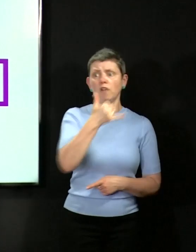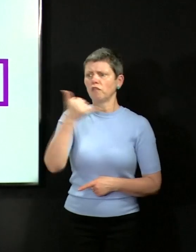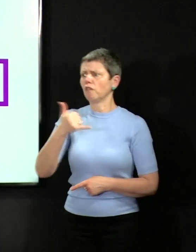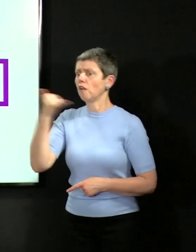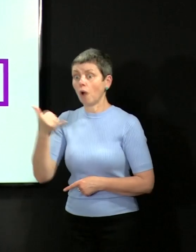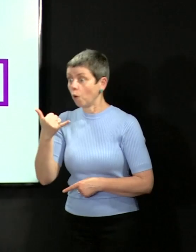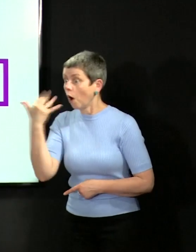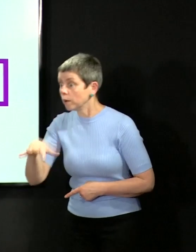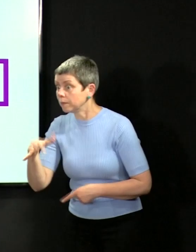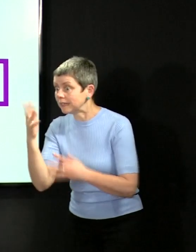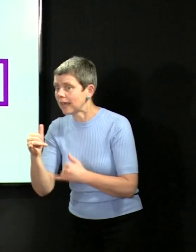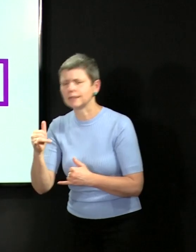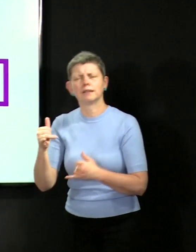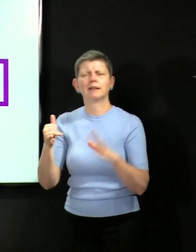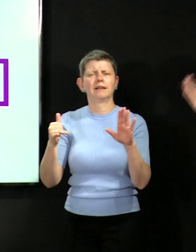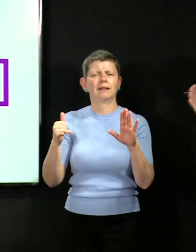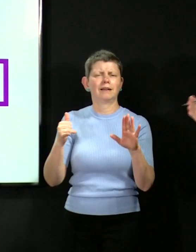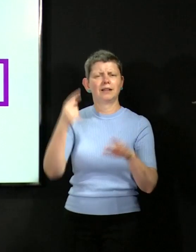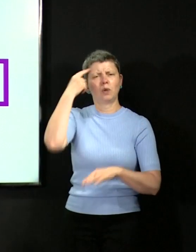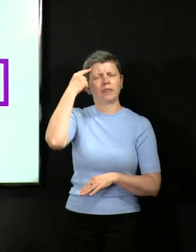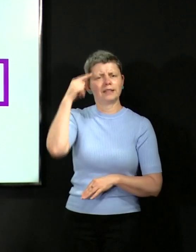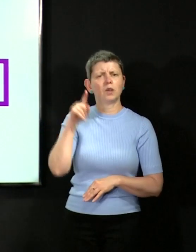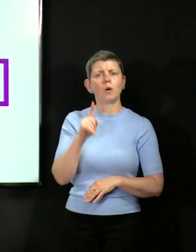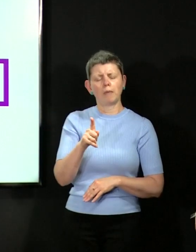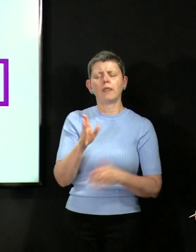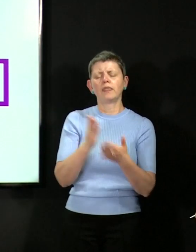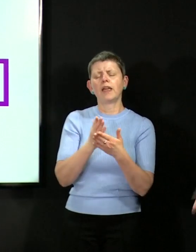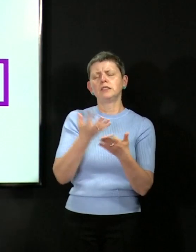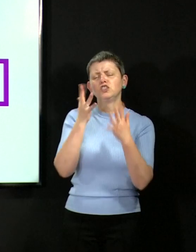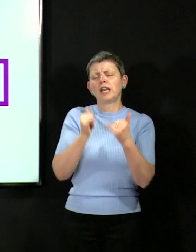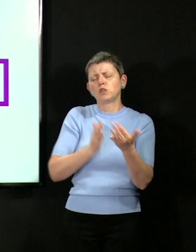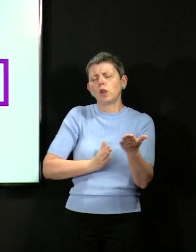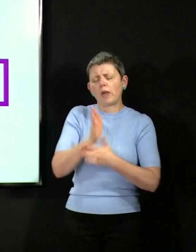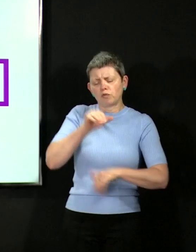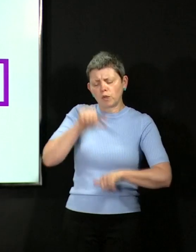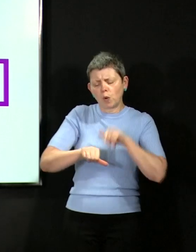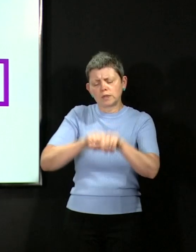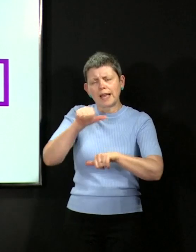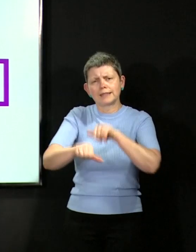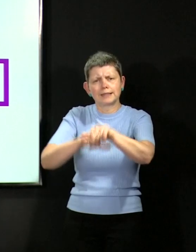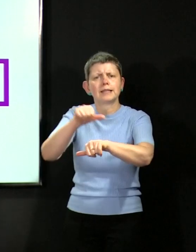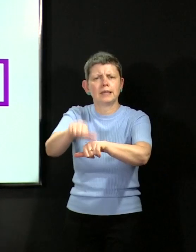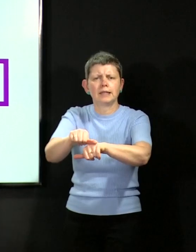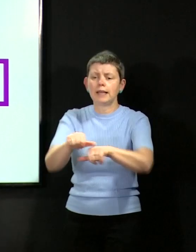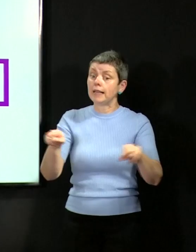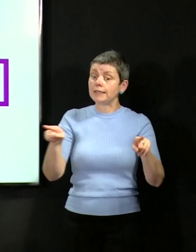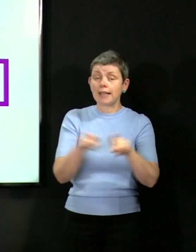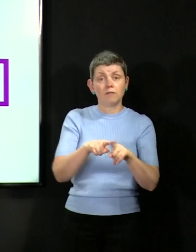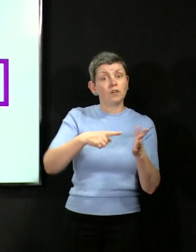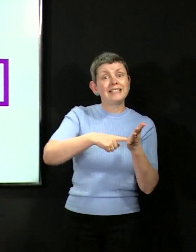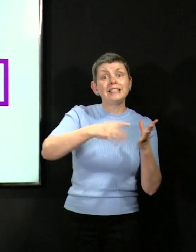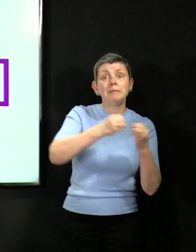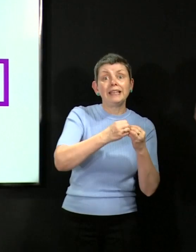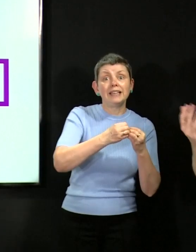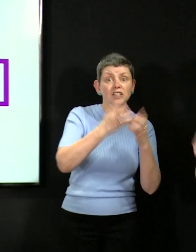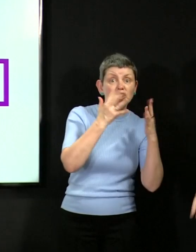there will be checks at each of those moments with the contact tracers and the health protection teams. We're aware of that. We do it already for tuberculosis. We're